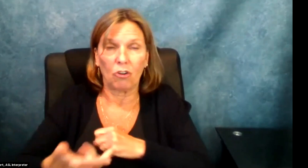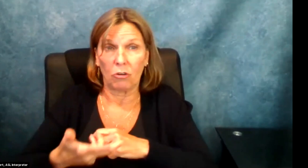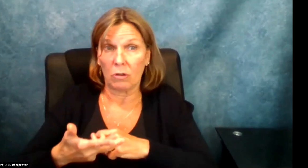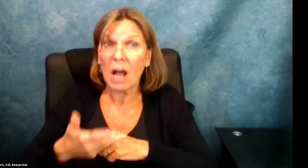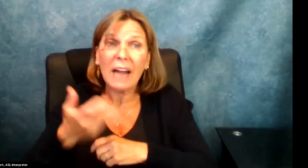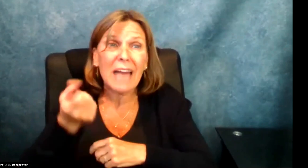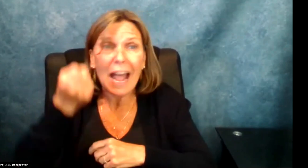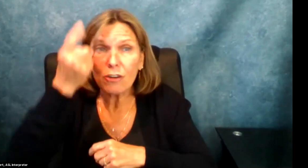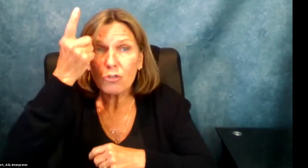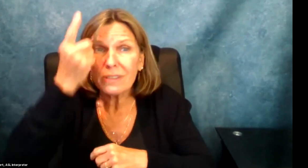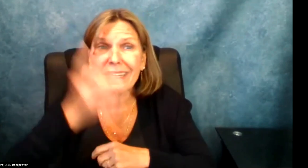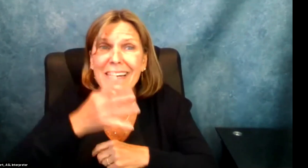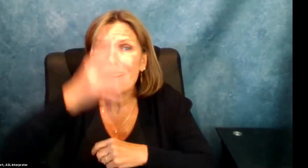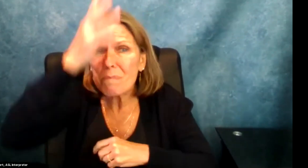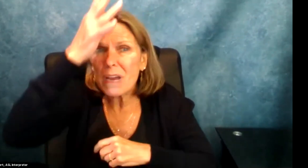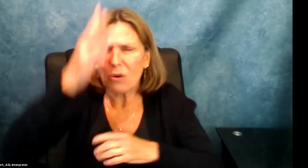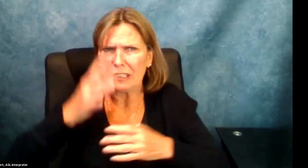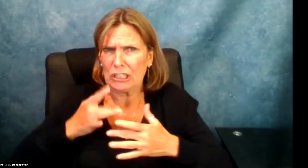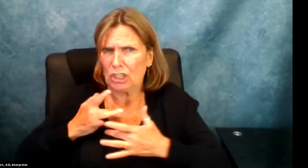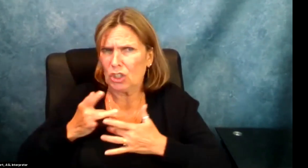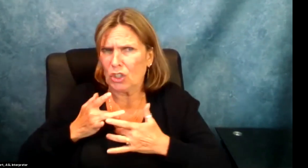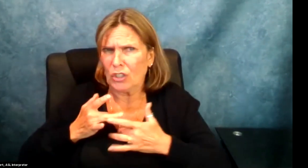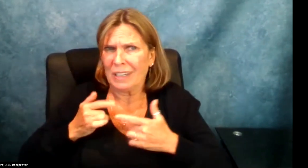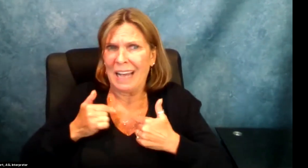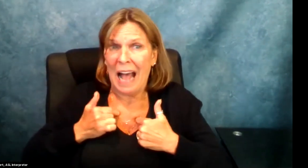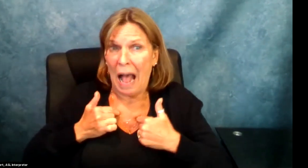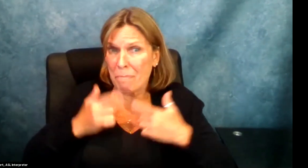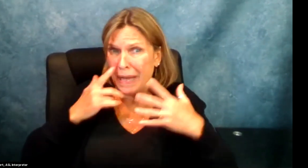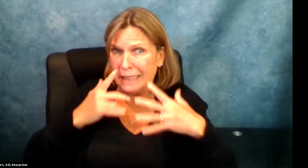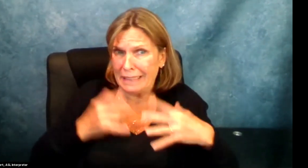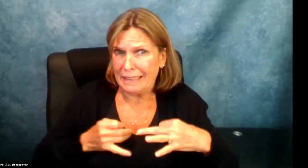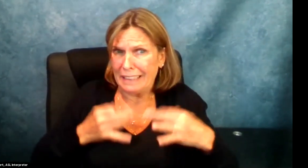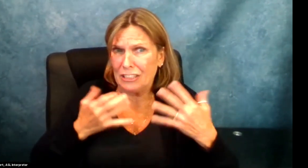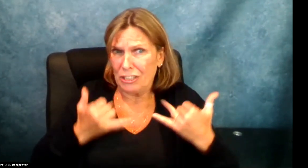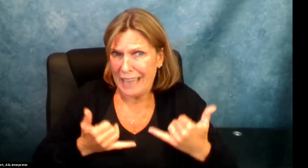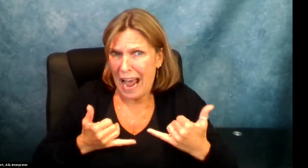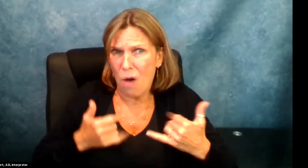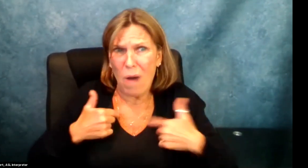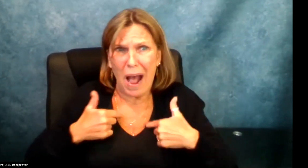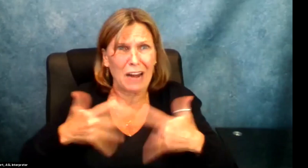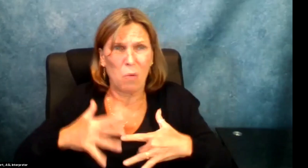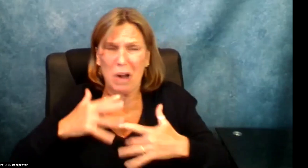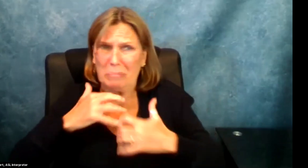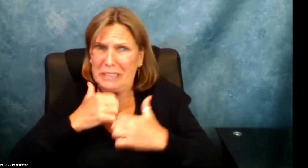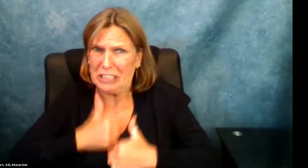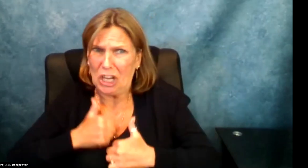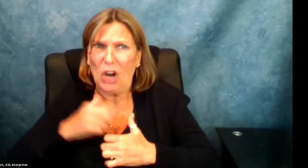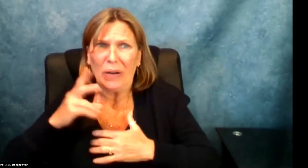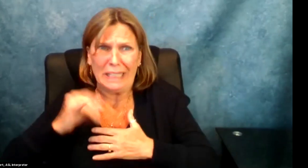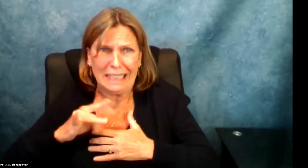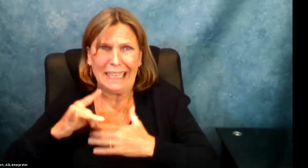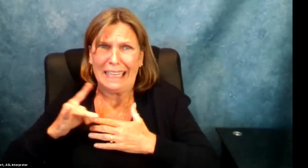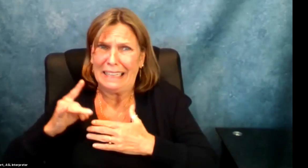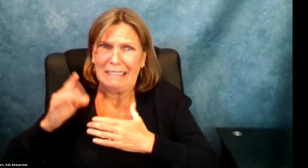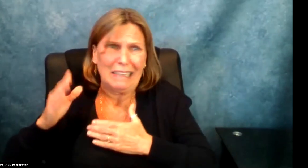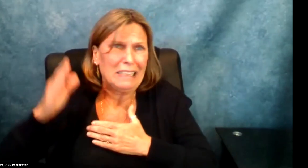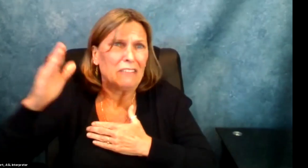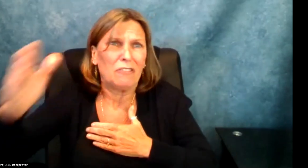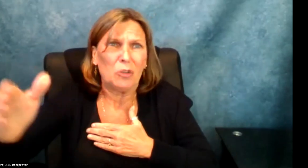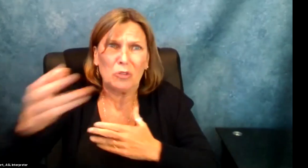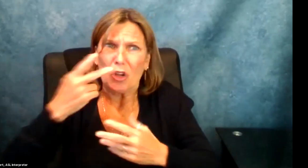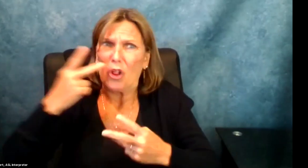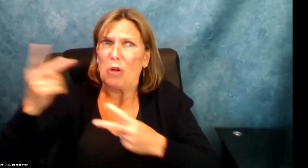decision. I don't want to regret it years down the road. And so again, we haven't seen that with other